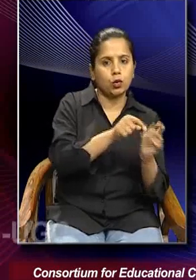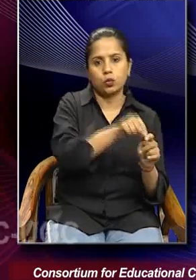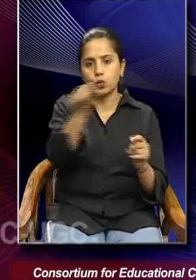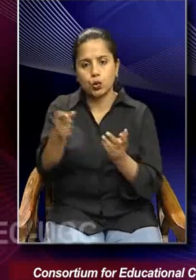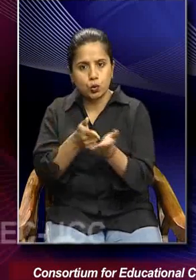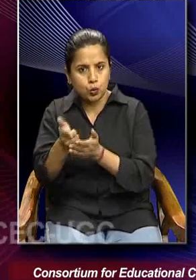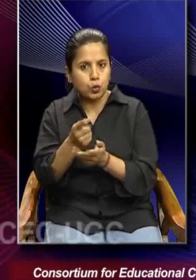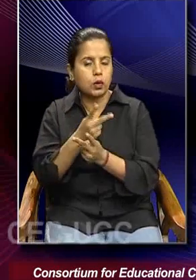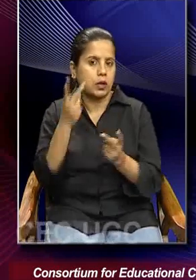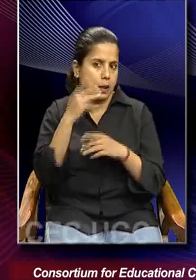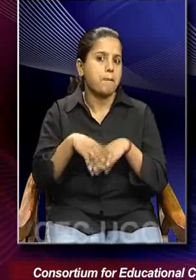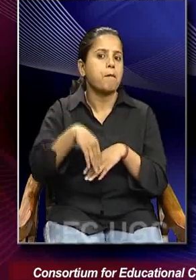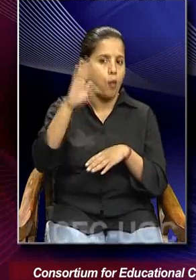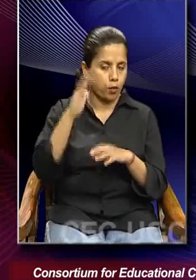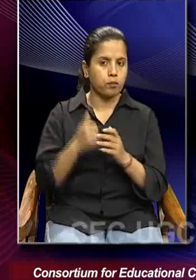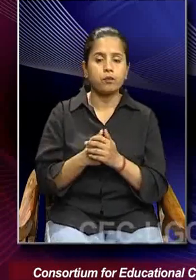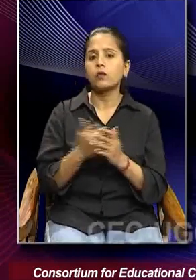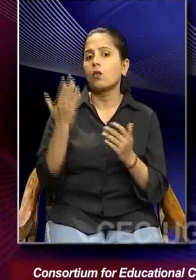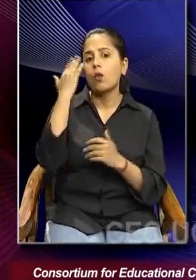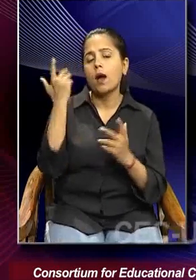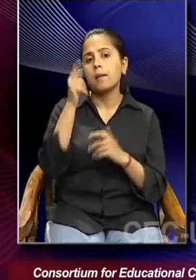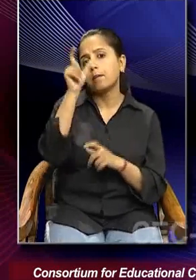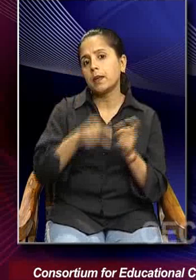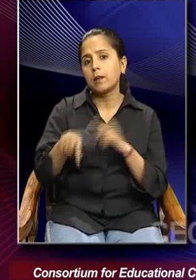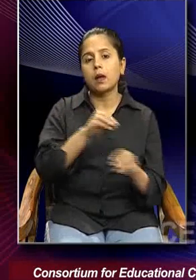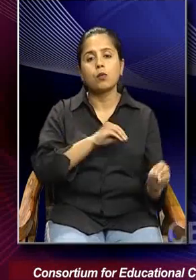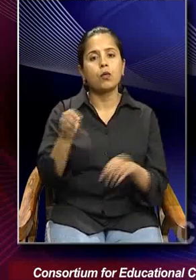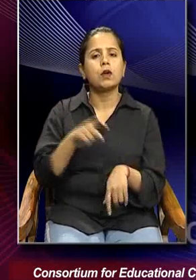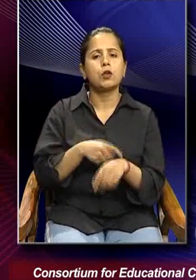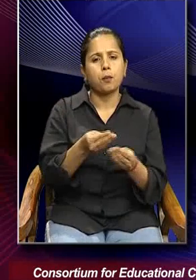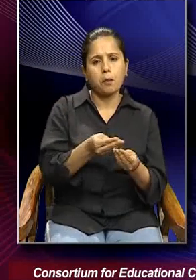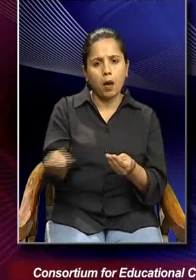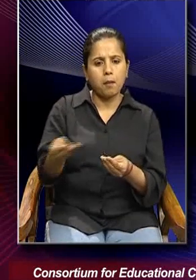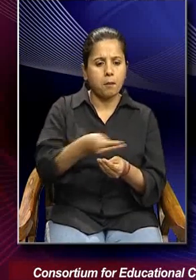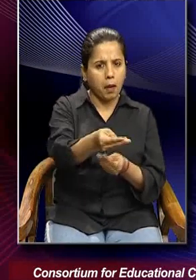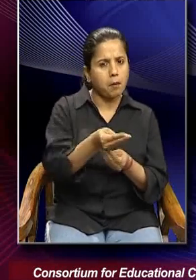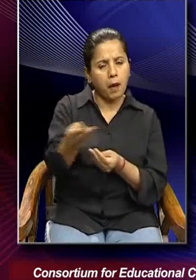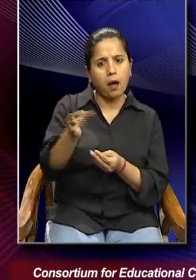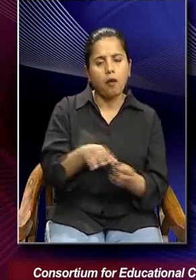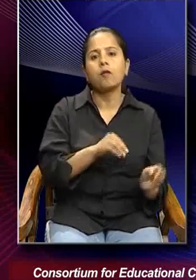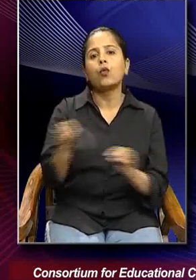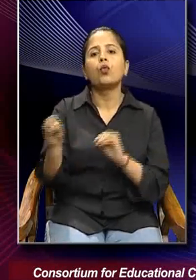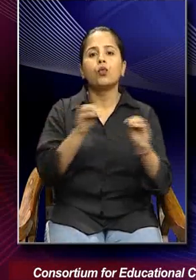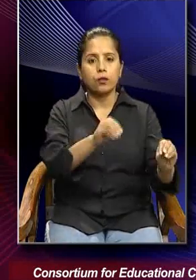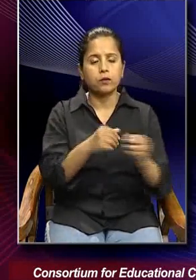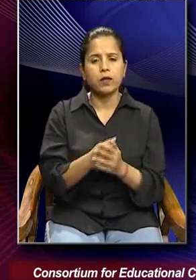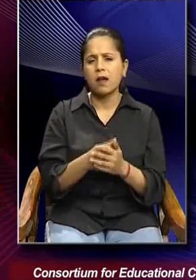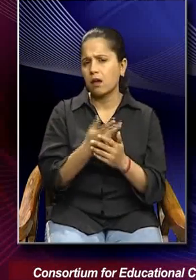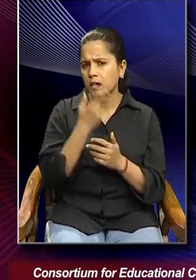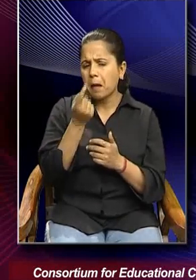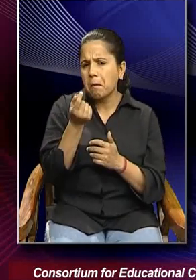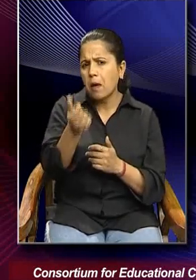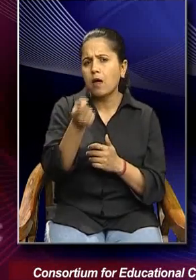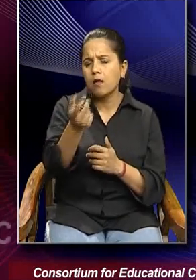So essentially, because people often migrate shorter distance, very rarely we find